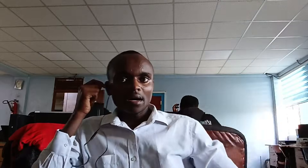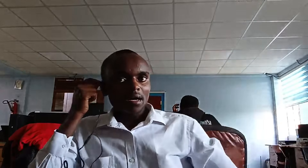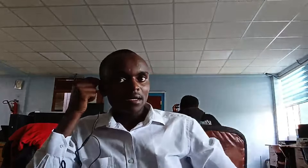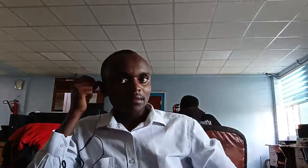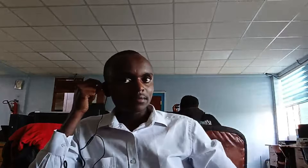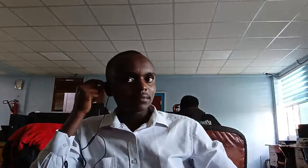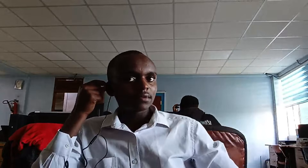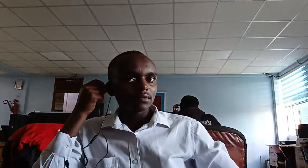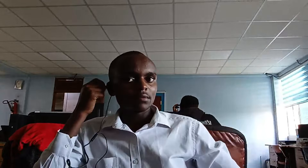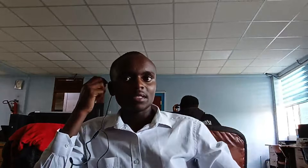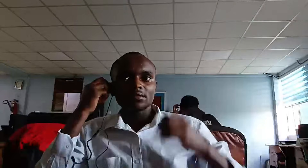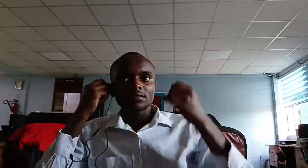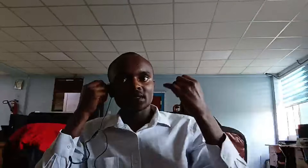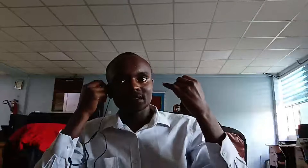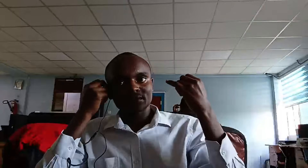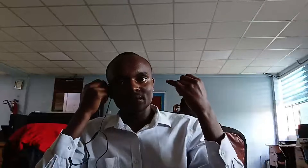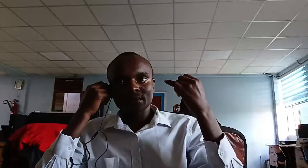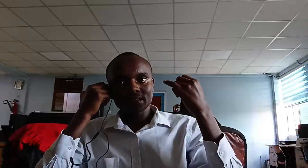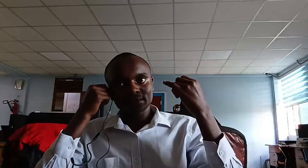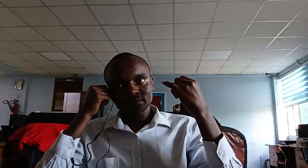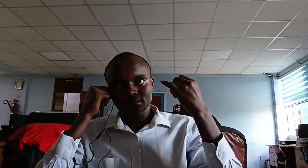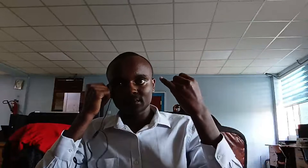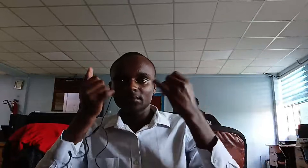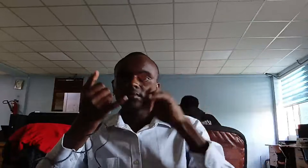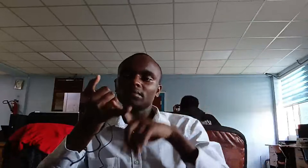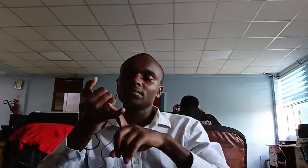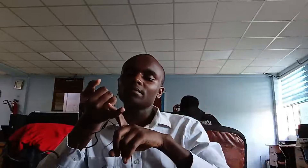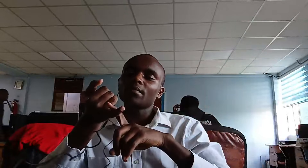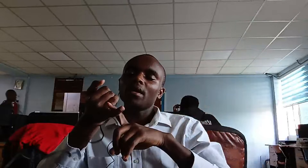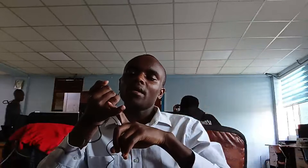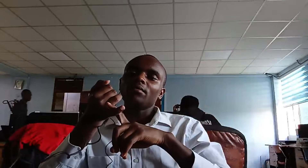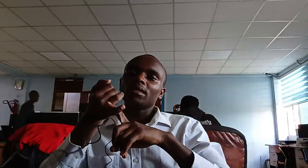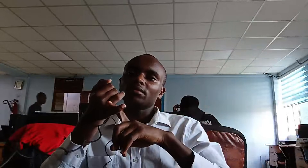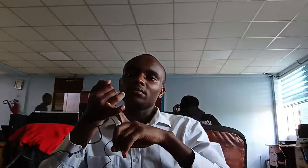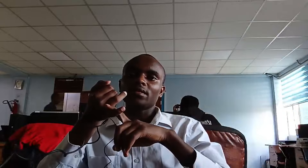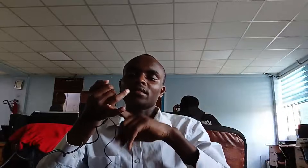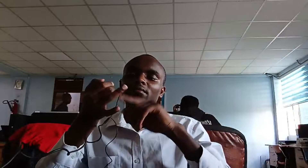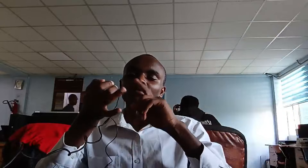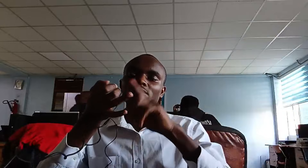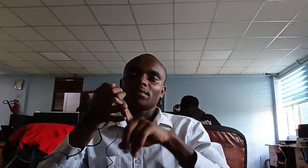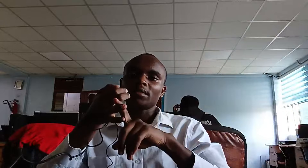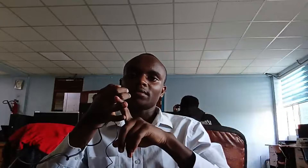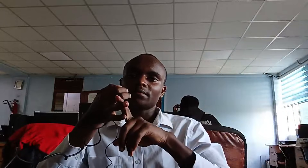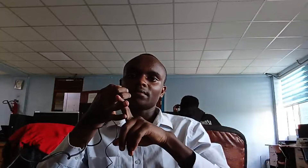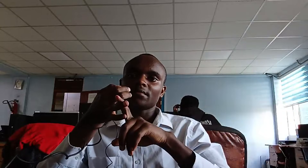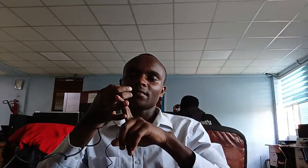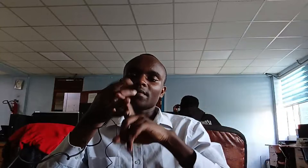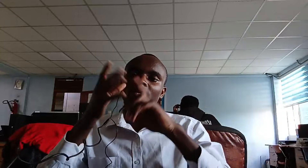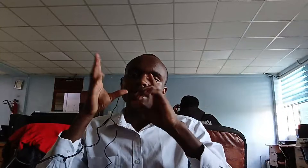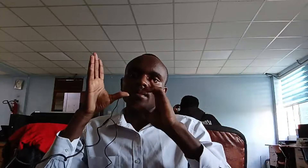haya. So we must know the sign for man, and we must know the sign for woman.